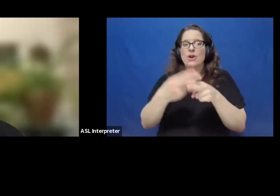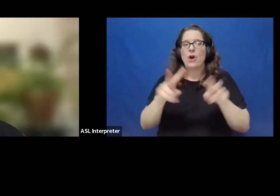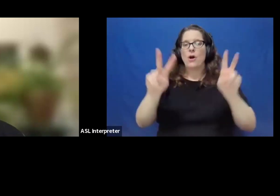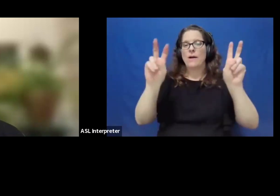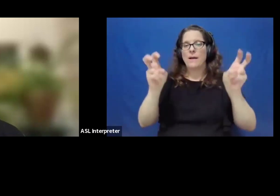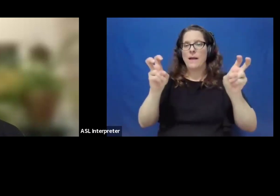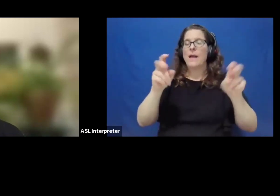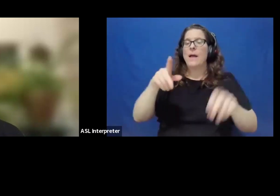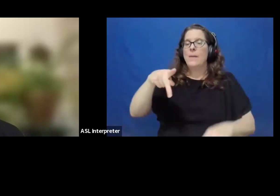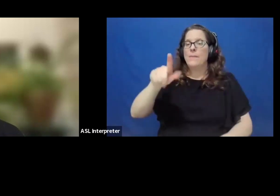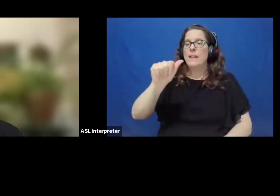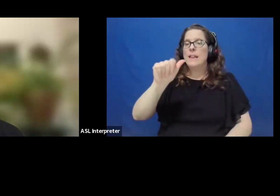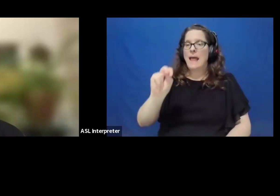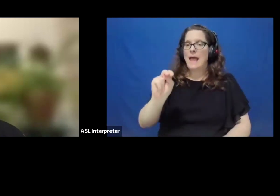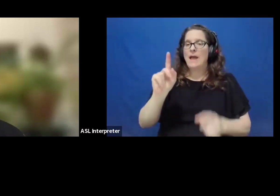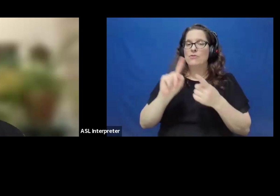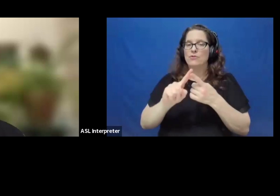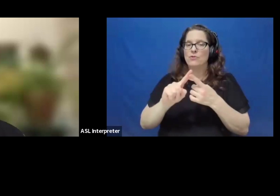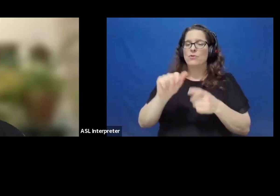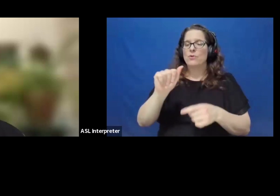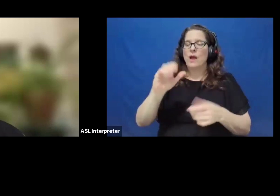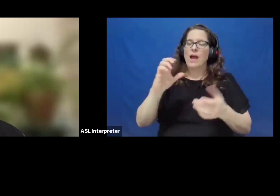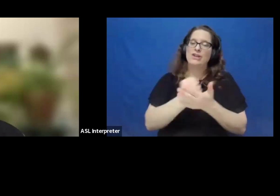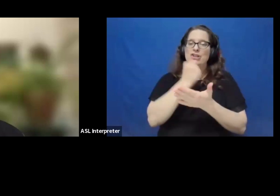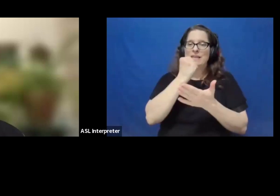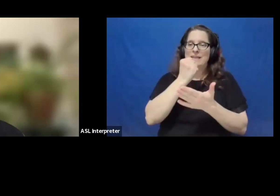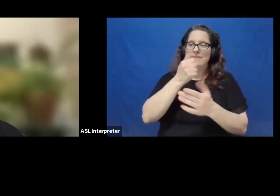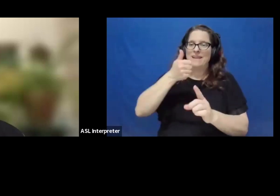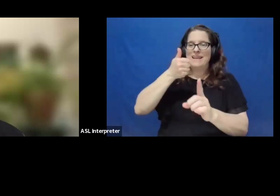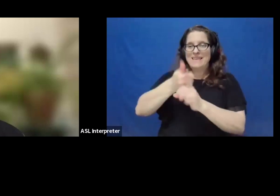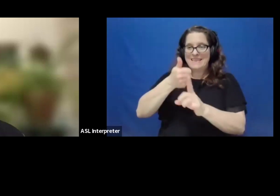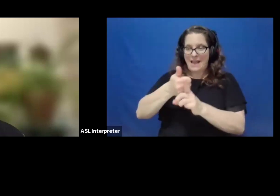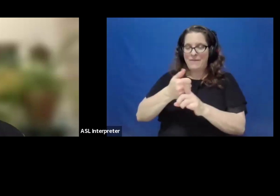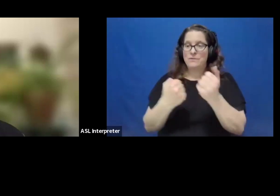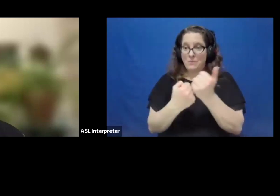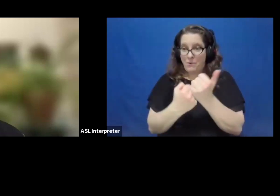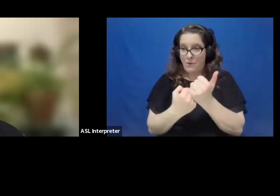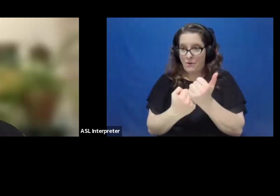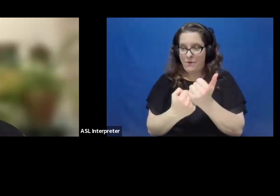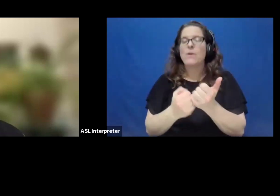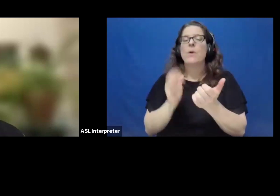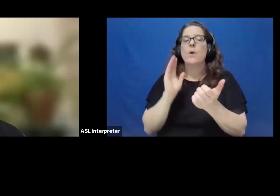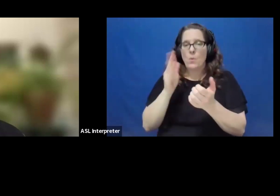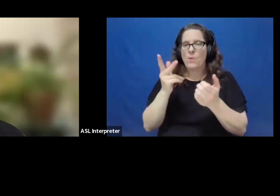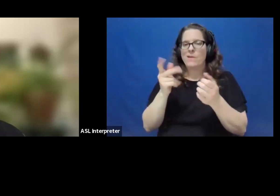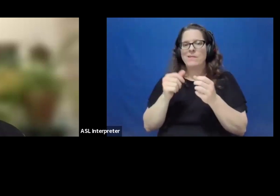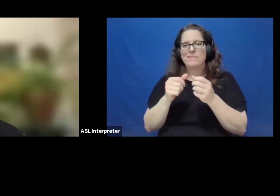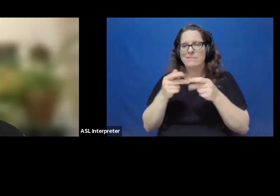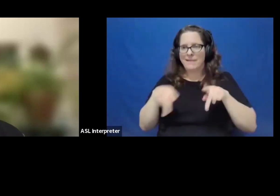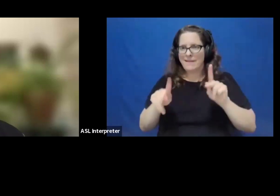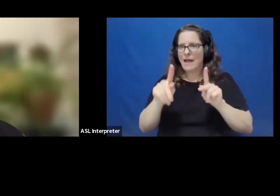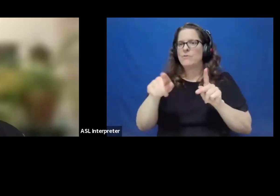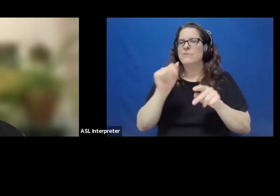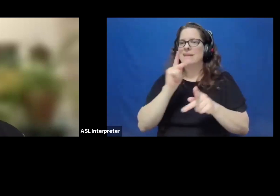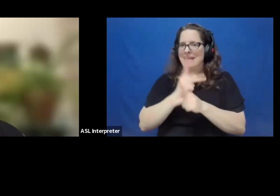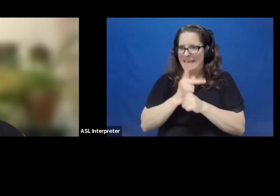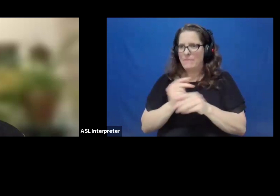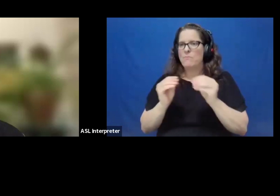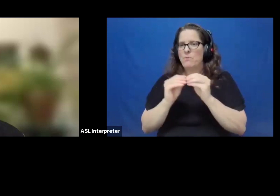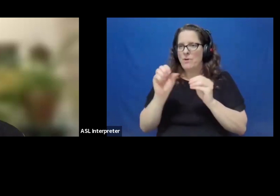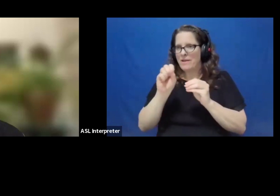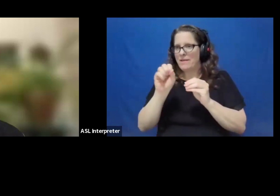Self-Support, which lets a person keep more SSI while working, oftentimes the maximum